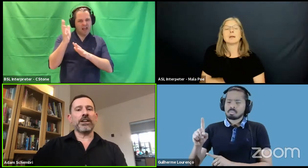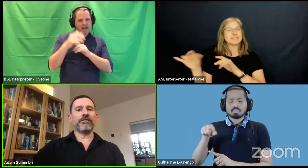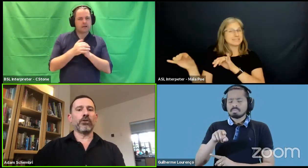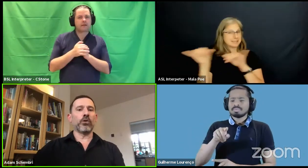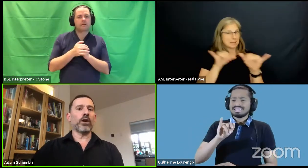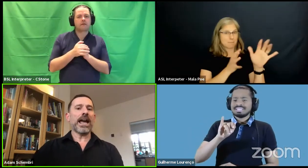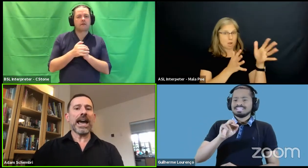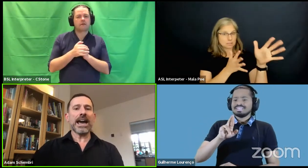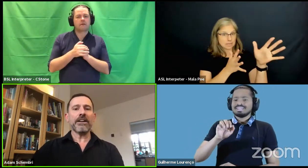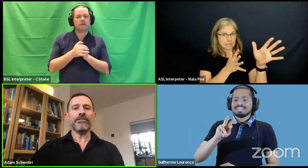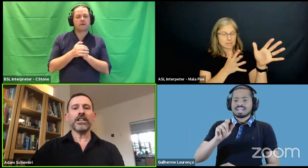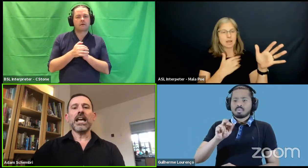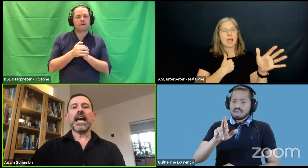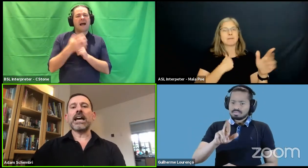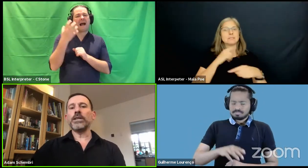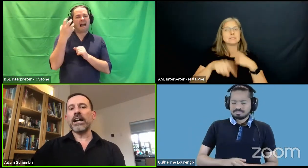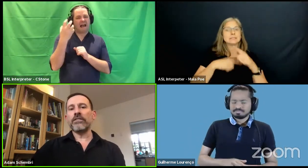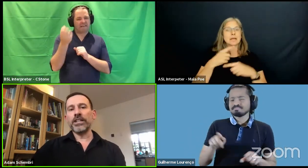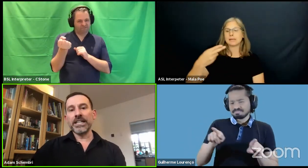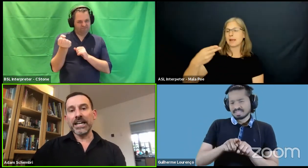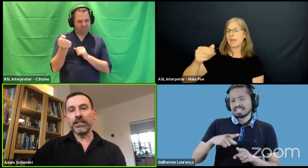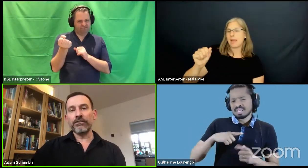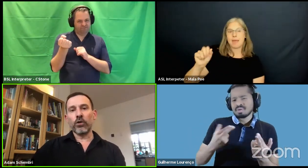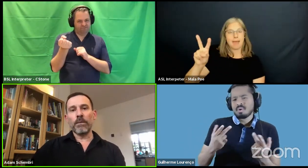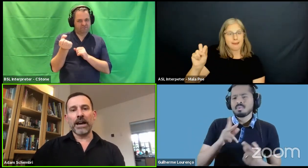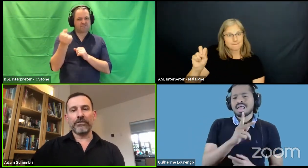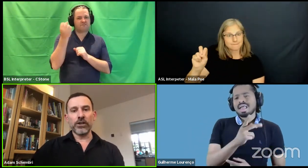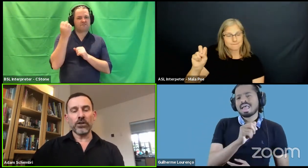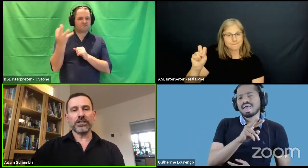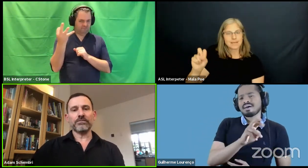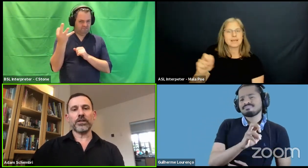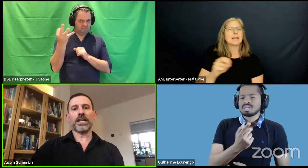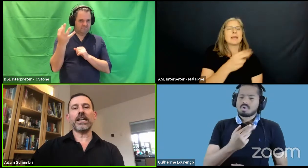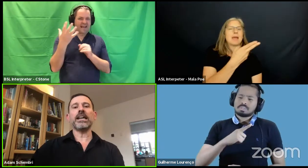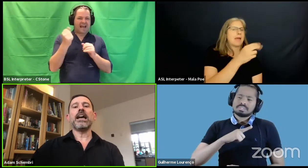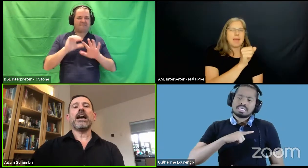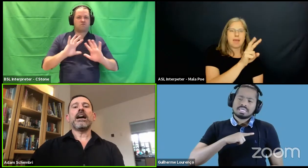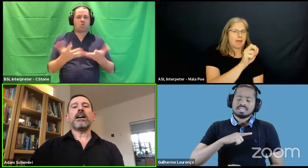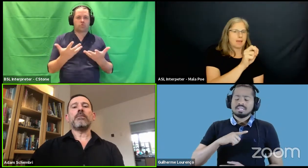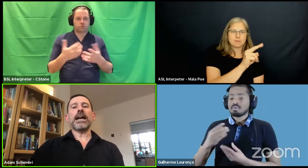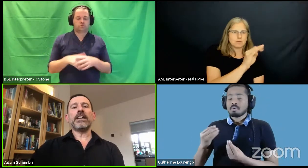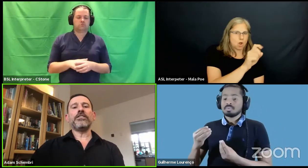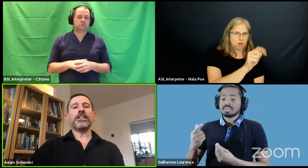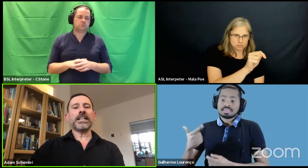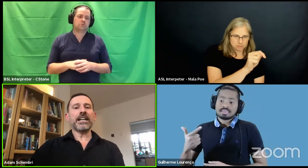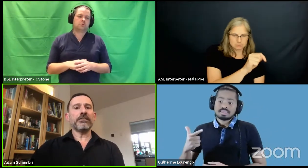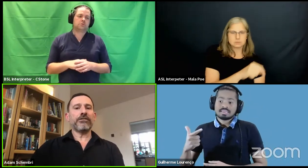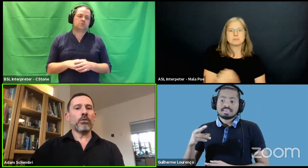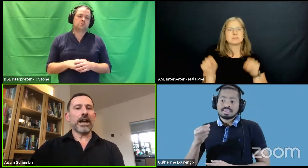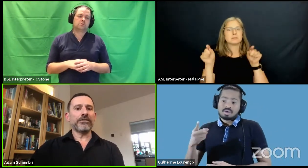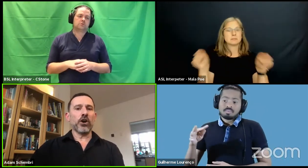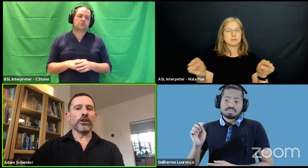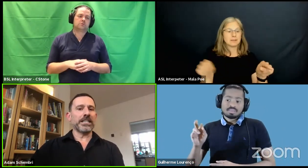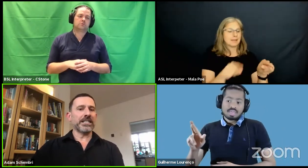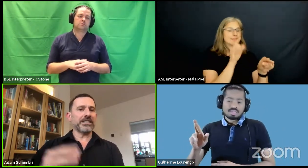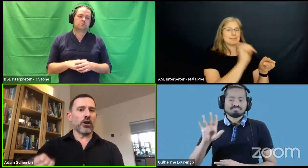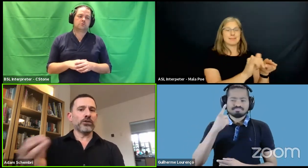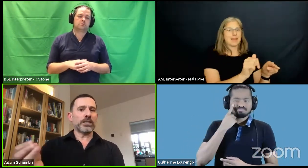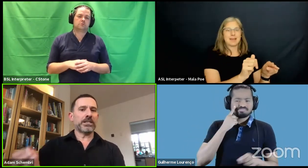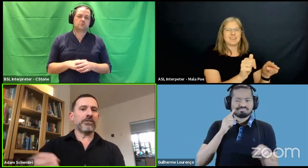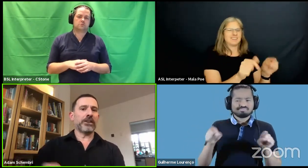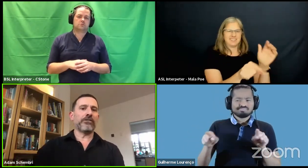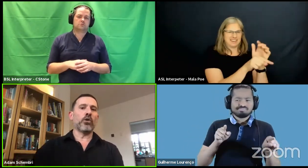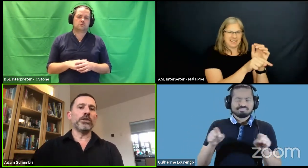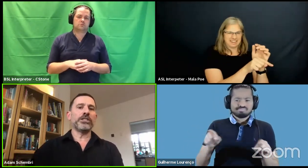the sign for have, and we have the negated form have not. Okay, And the negated form have not is its